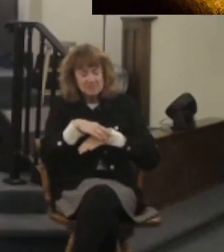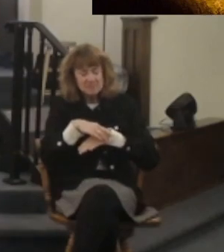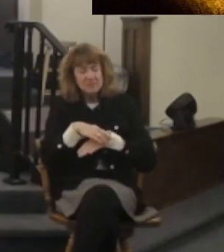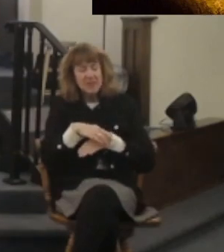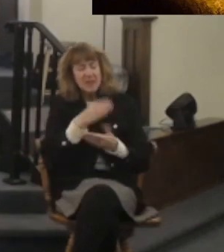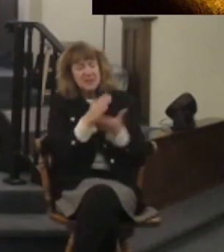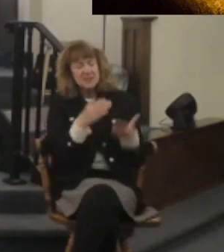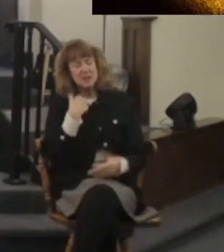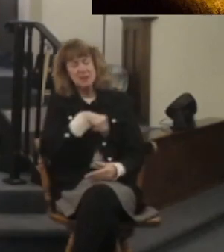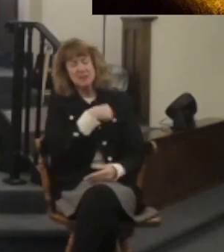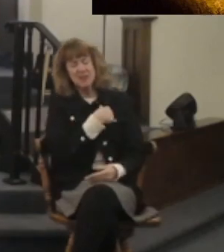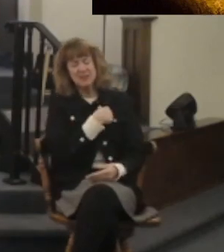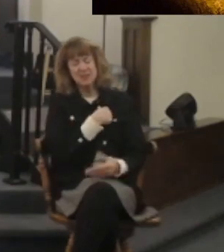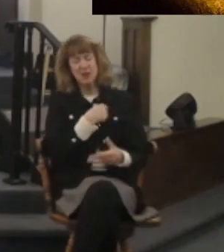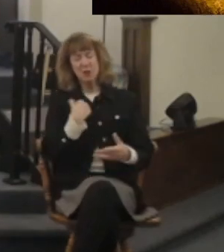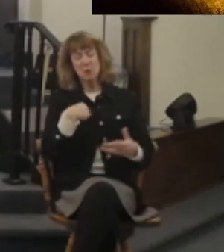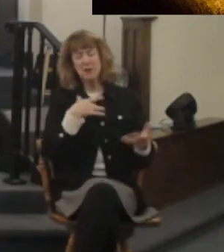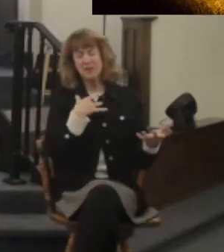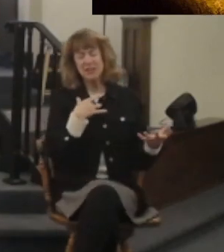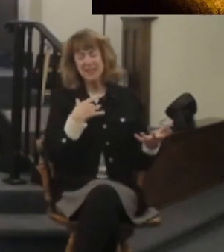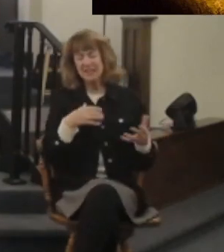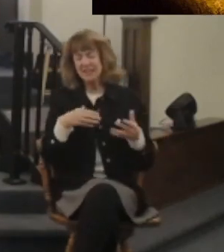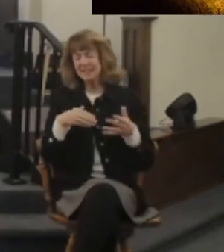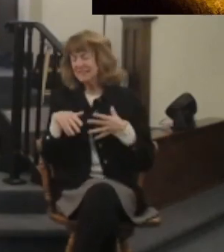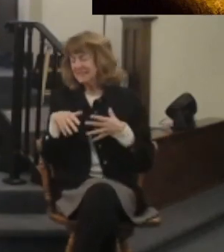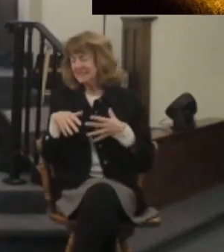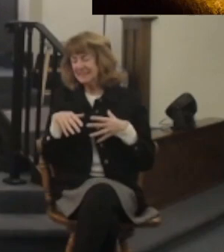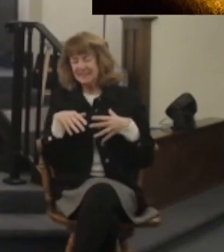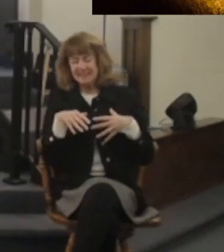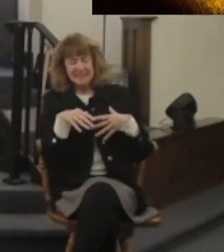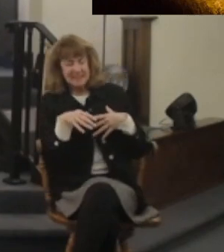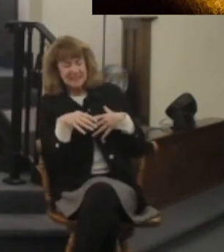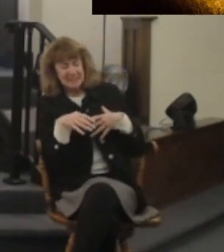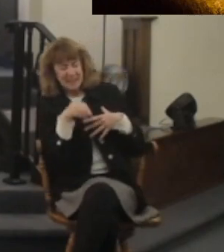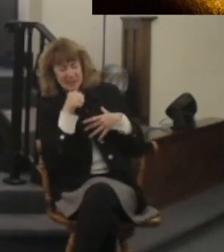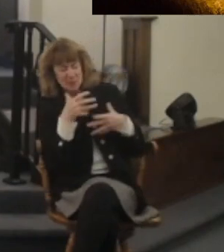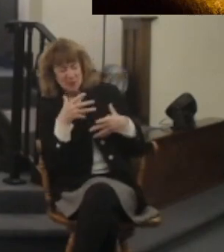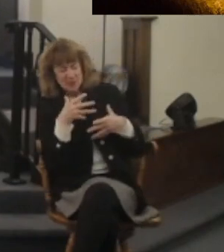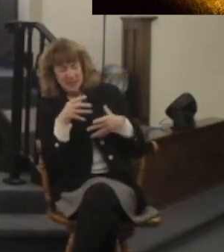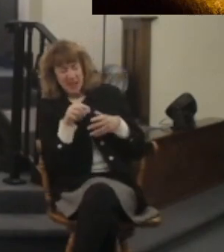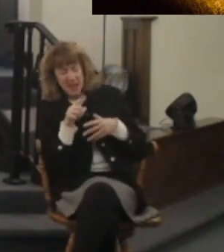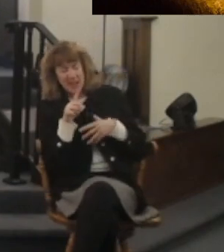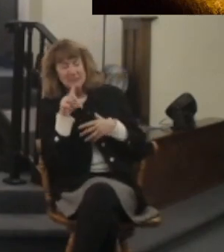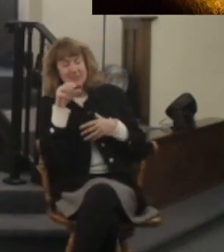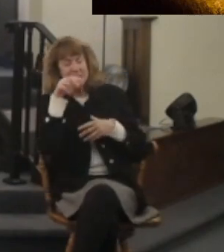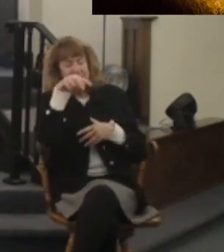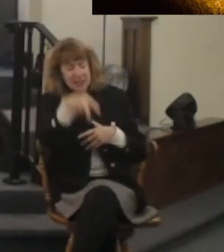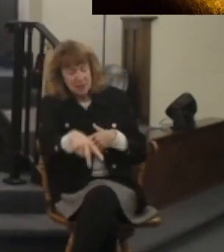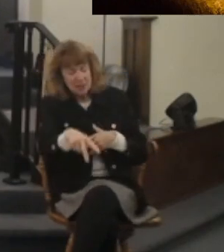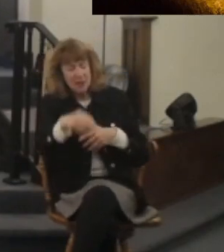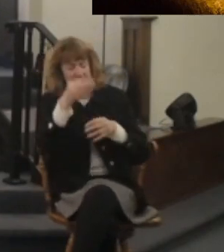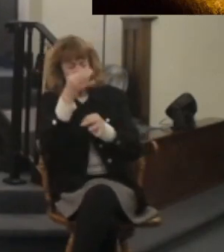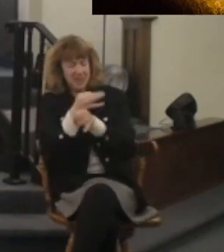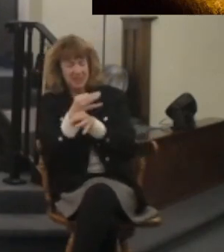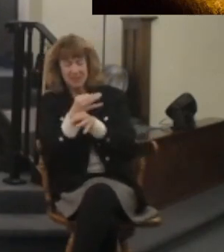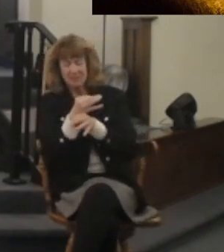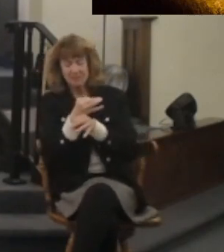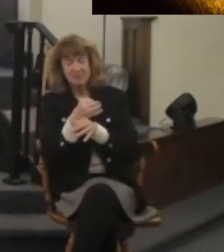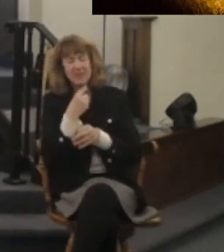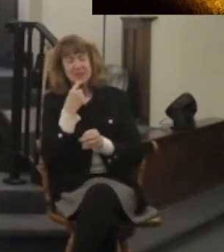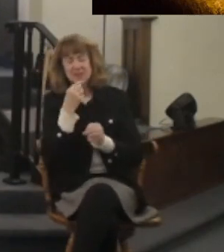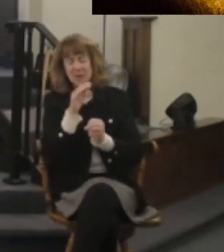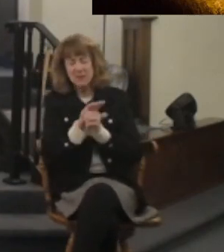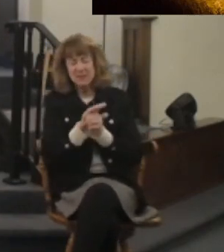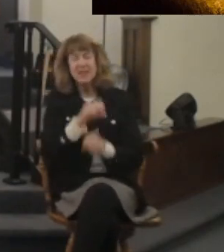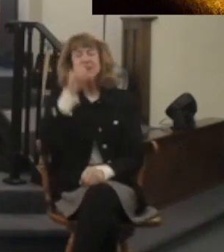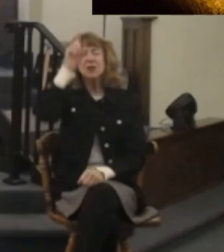Some of us have hesitations right now, Father, about taking a leap of faith forward. But I just give it to you right now that you